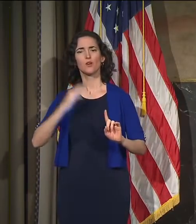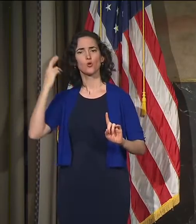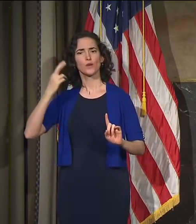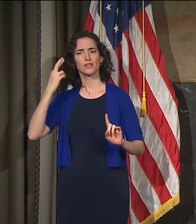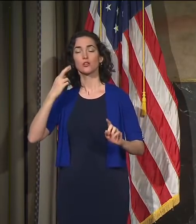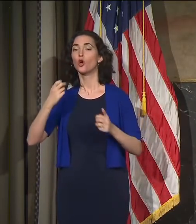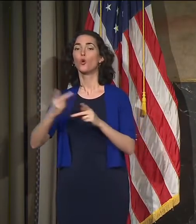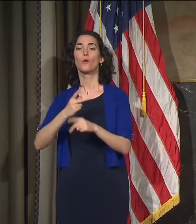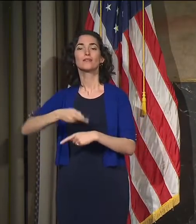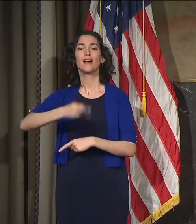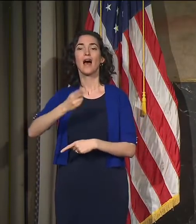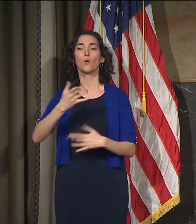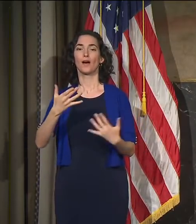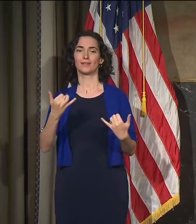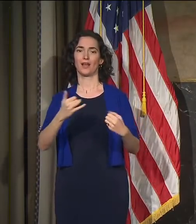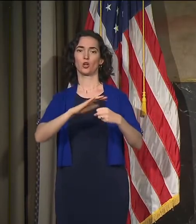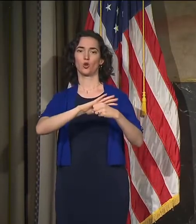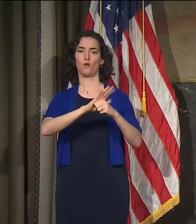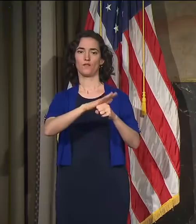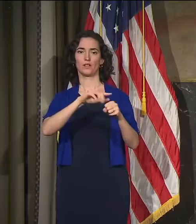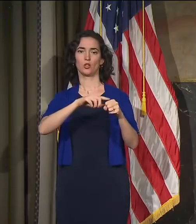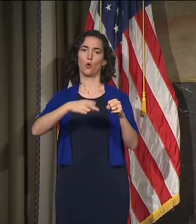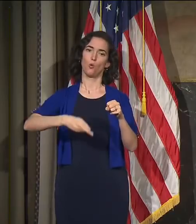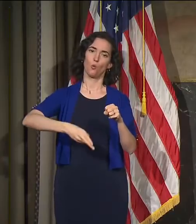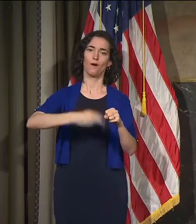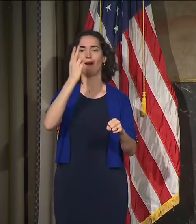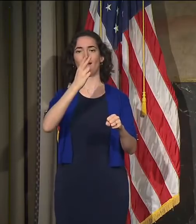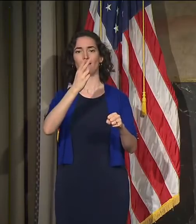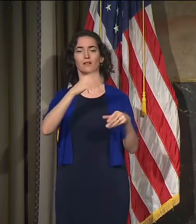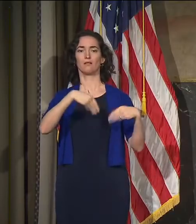For today's report, we are reporting